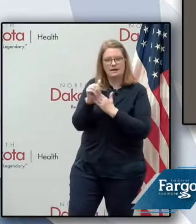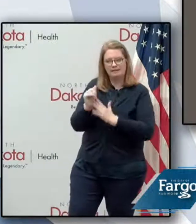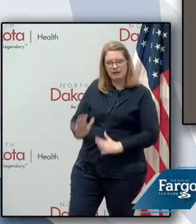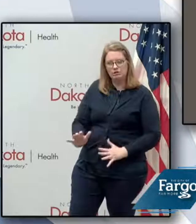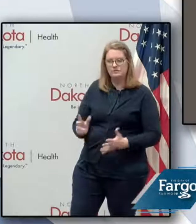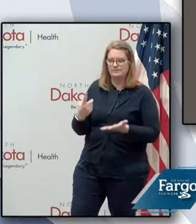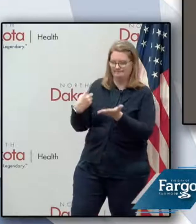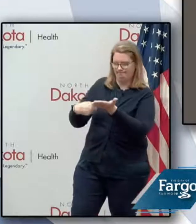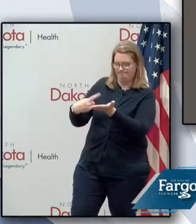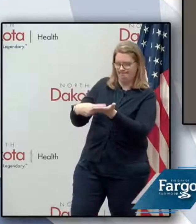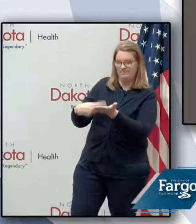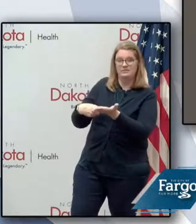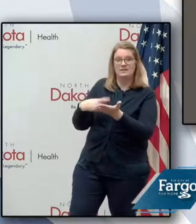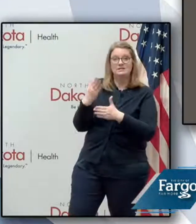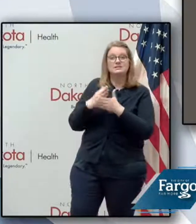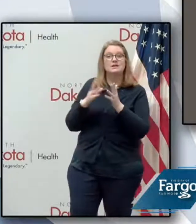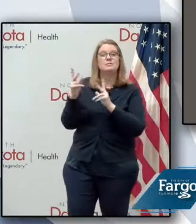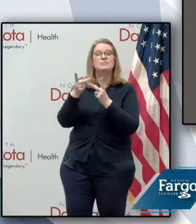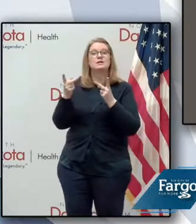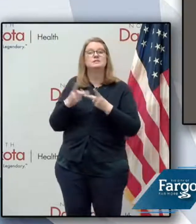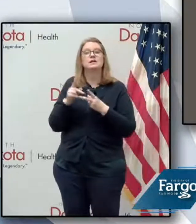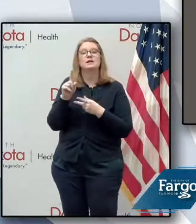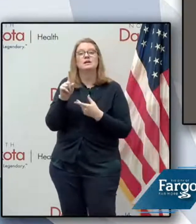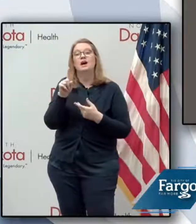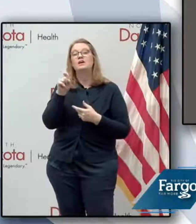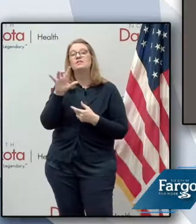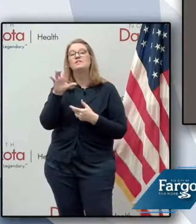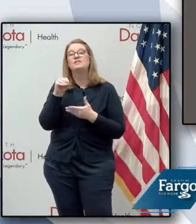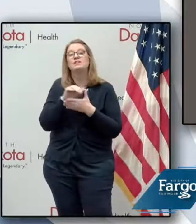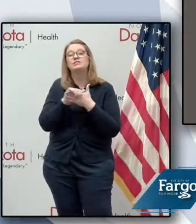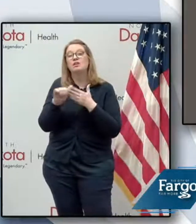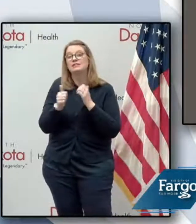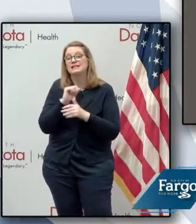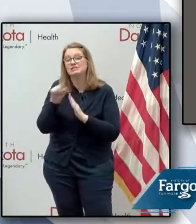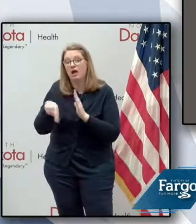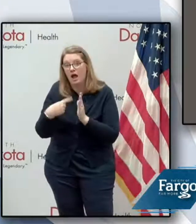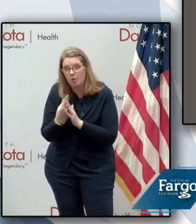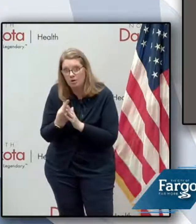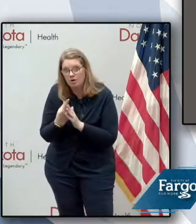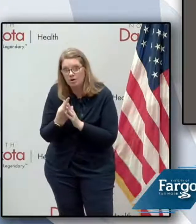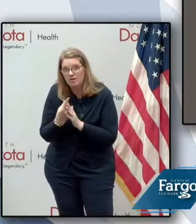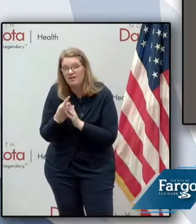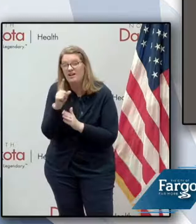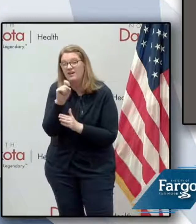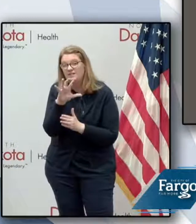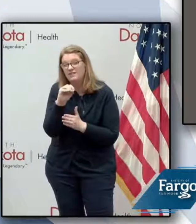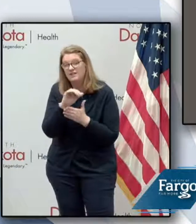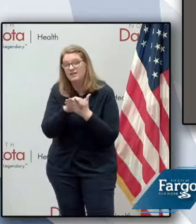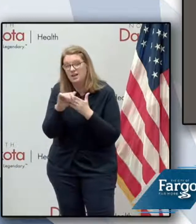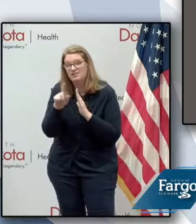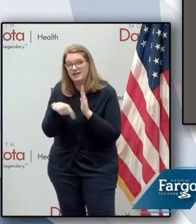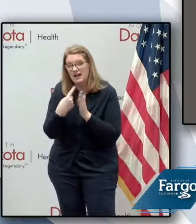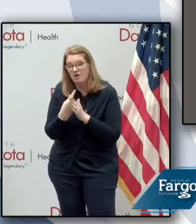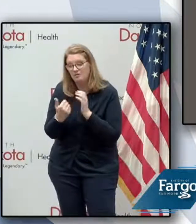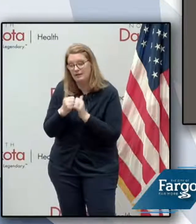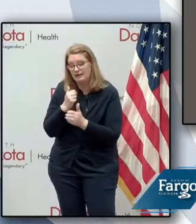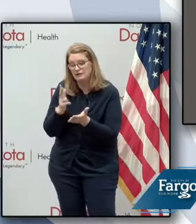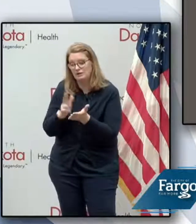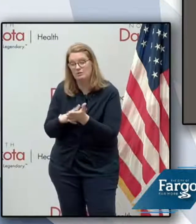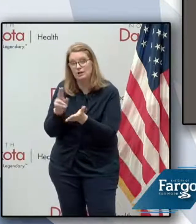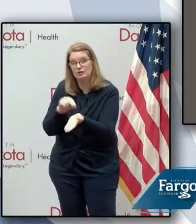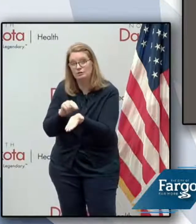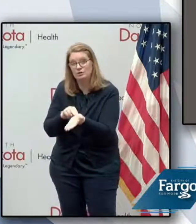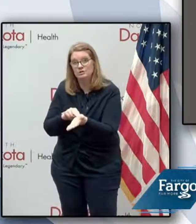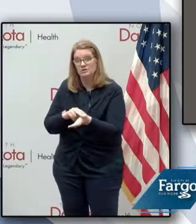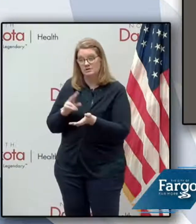some places are charging as much as $150 an hour for a contract nurse. That money doesn't go to the contract nurse, it goes to